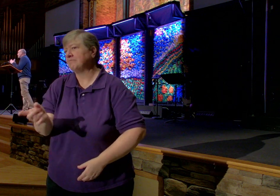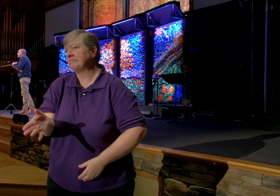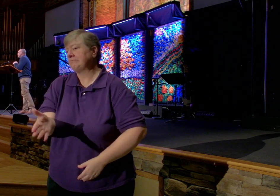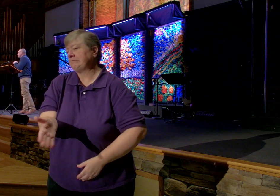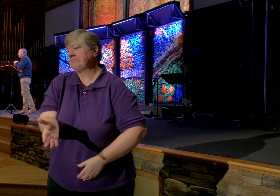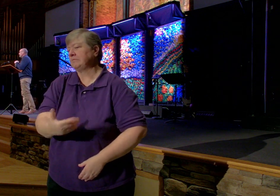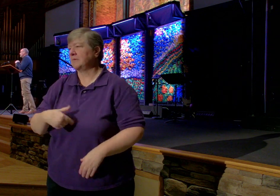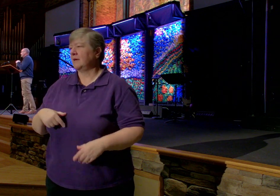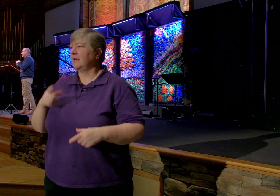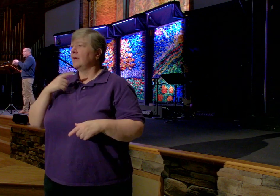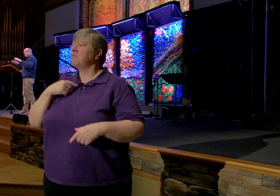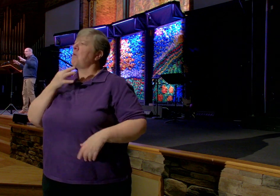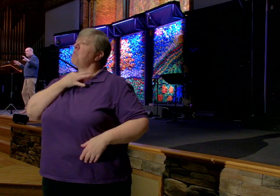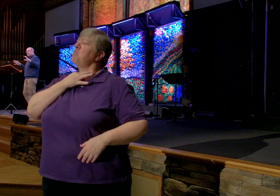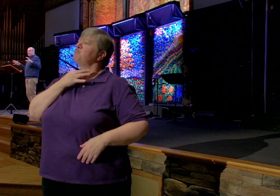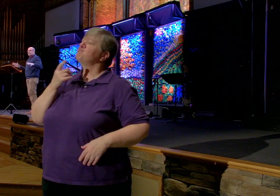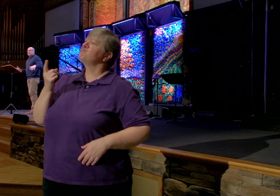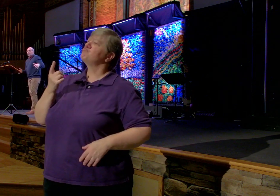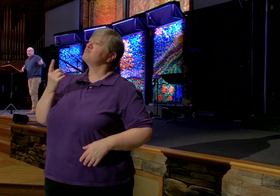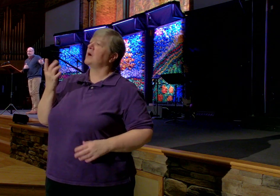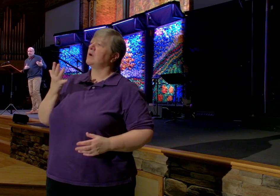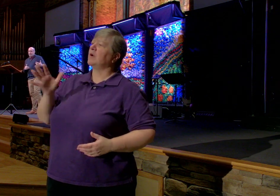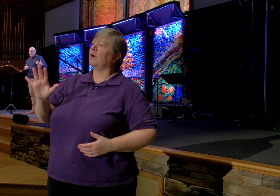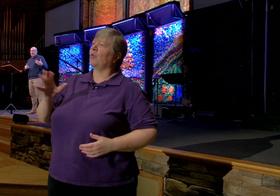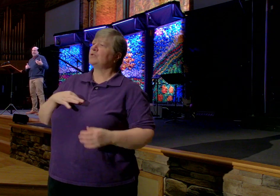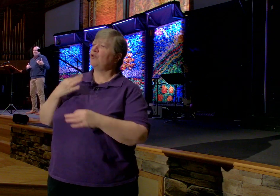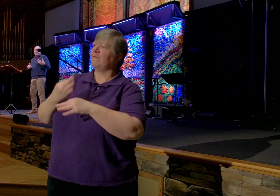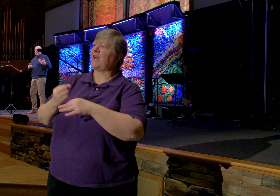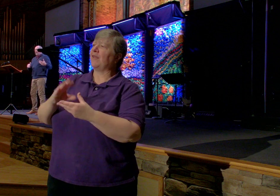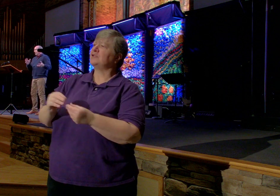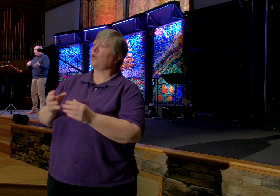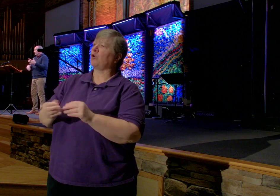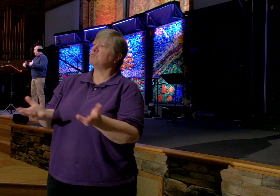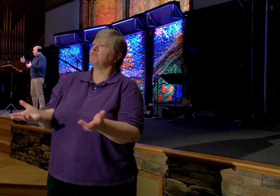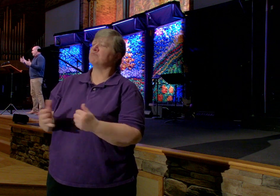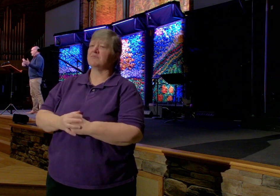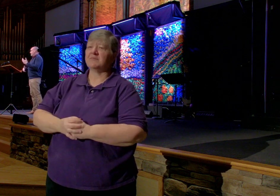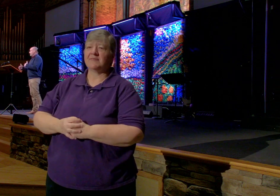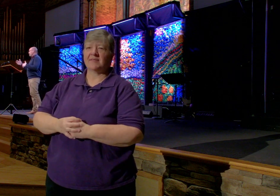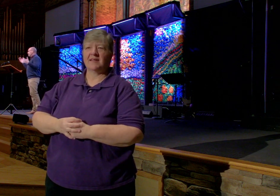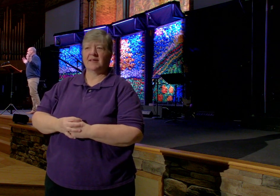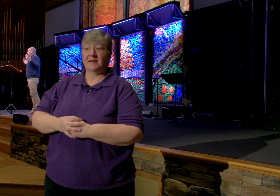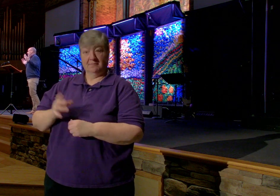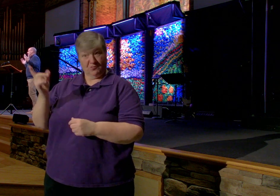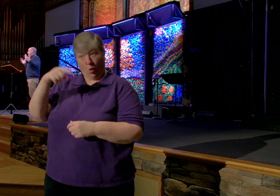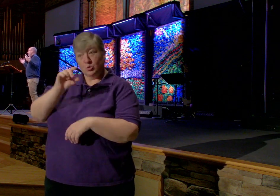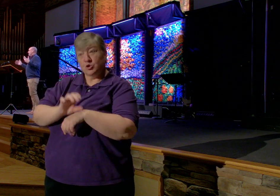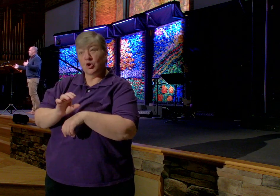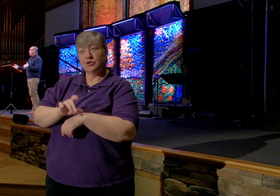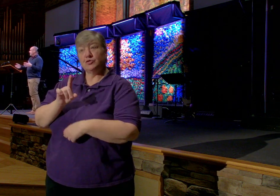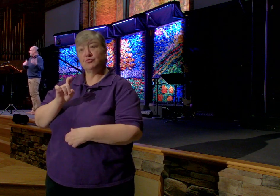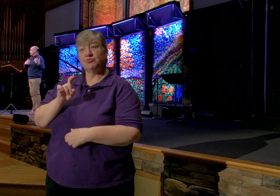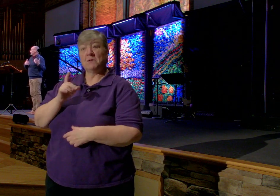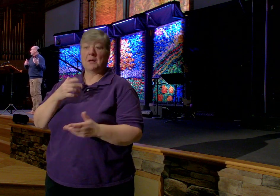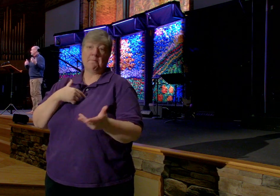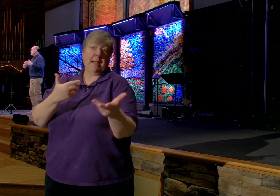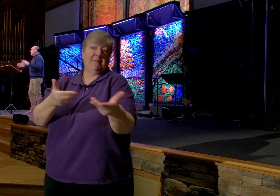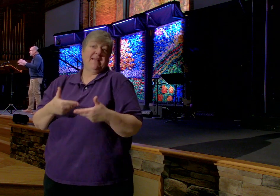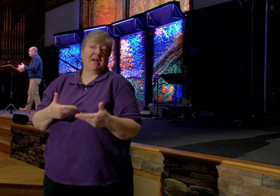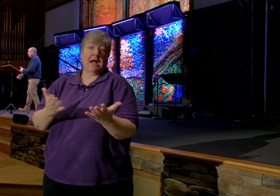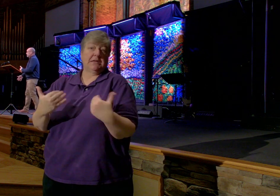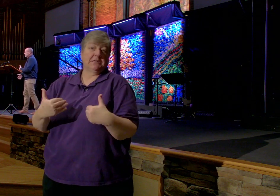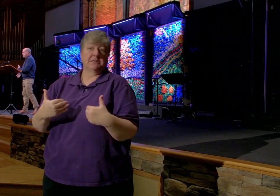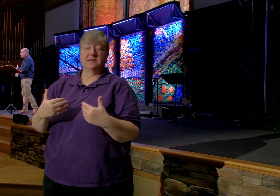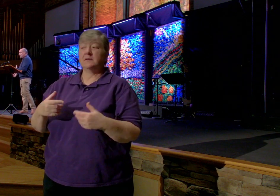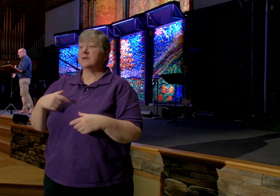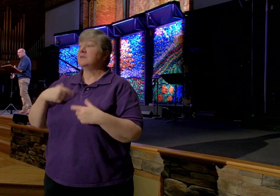somebody and maybe ask them a wondering question. I just wonder, what's your faith story? I wonder, do you go to church? Maybe